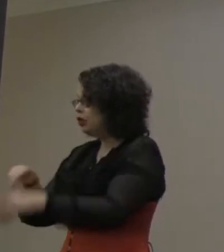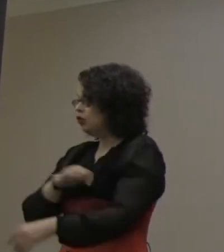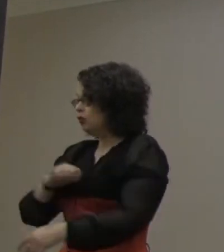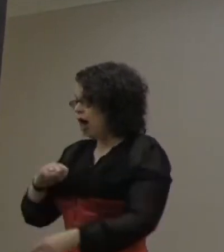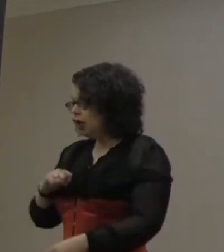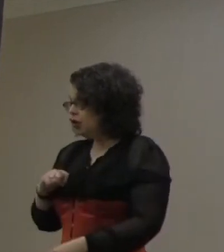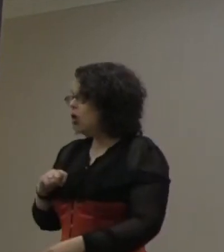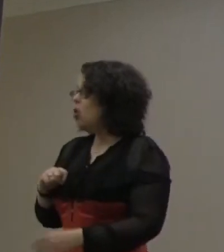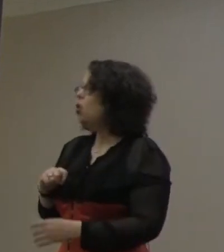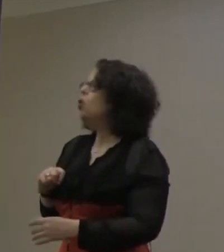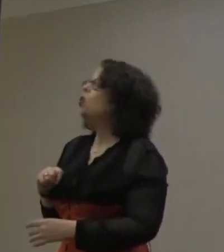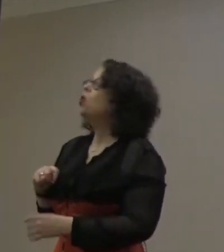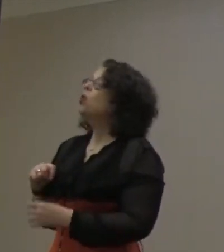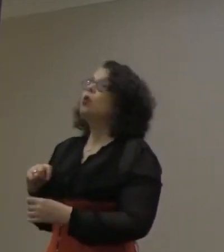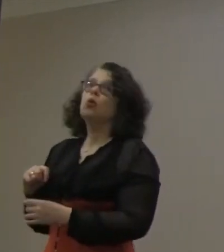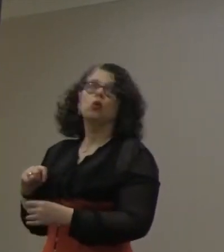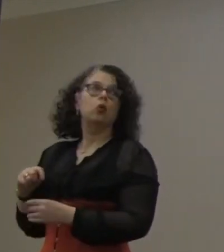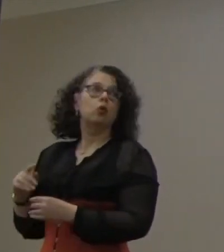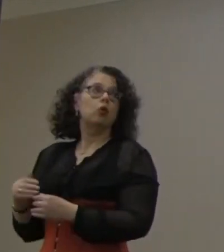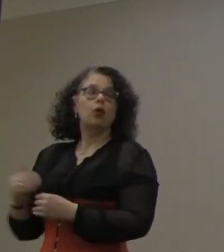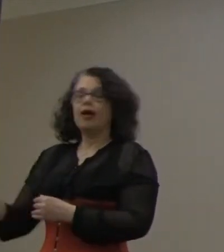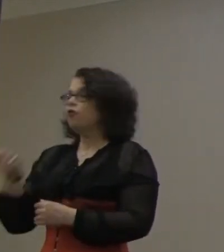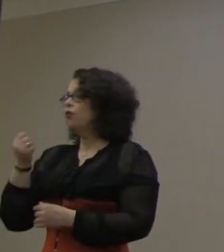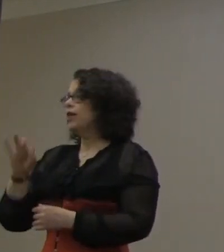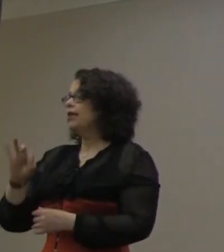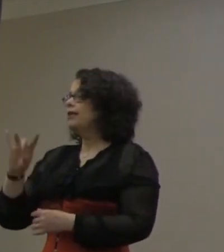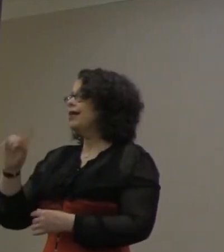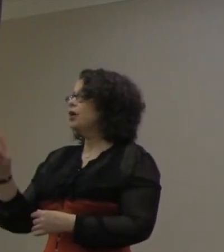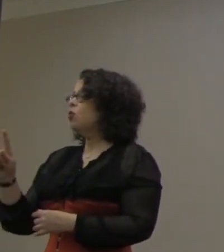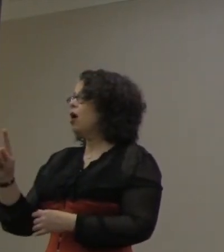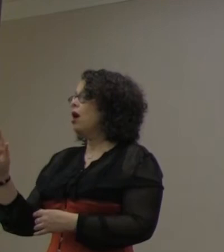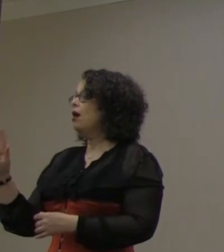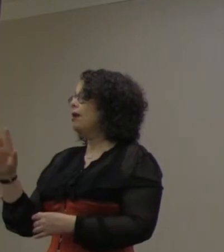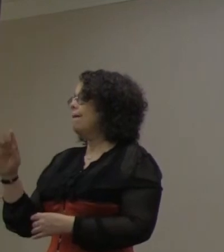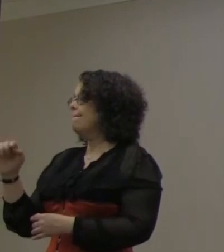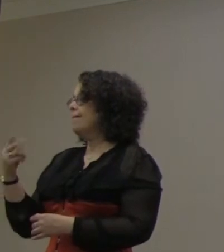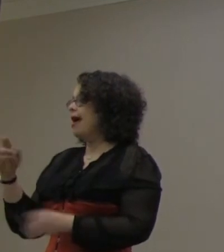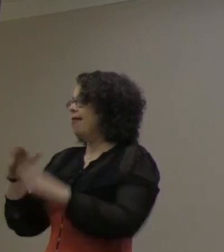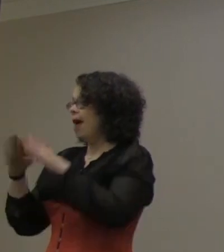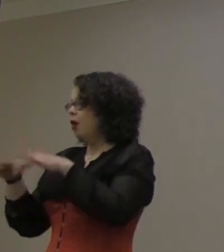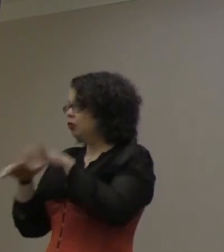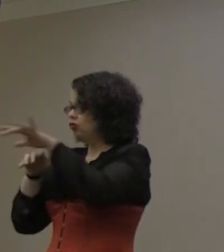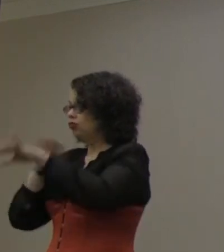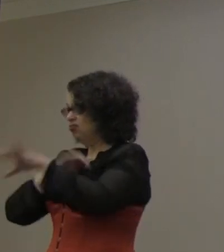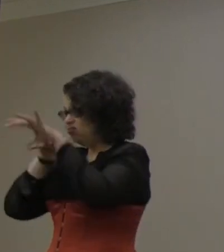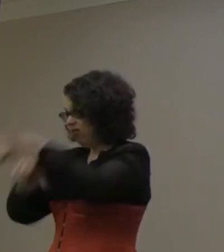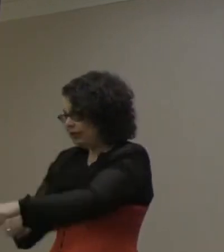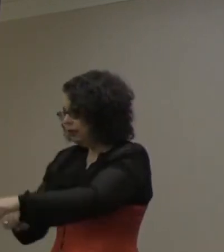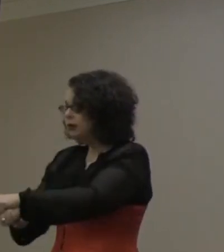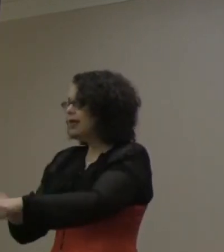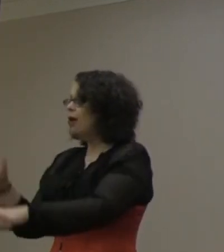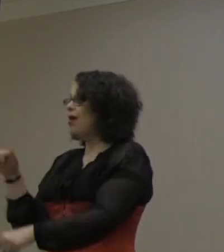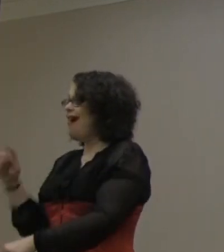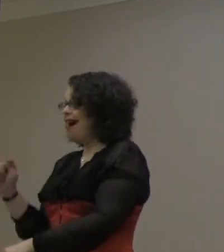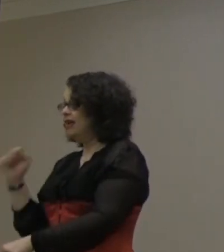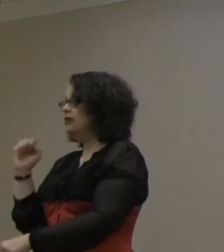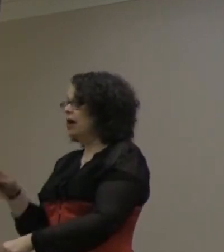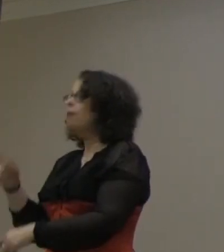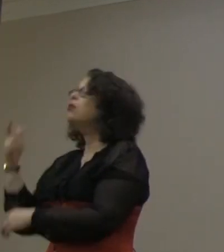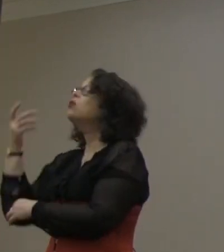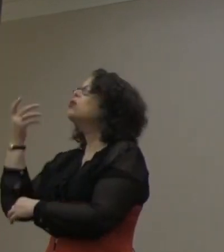Toronto after the 1981 bathhouse raids. And when ACT UP